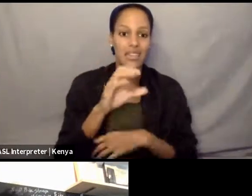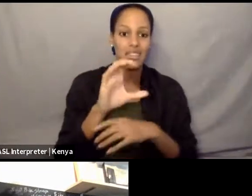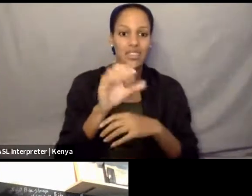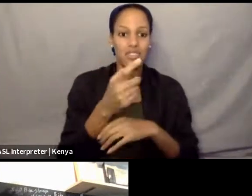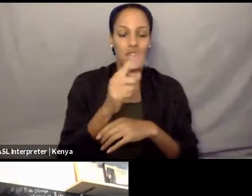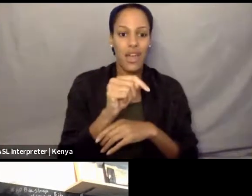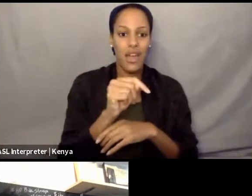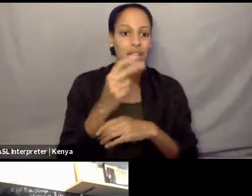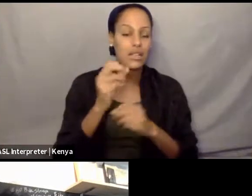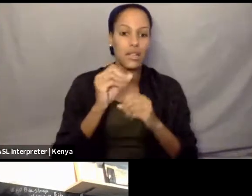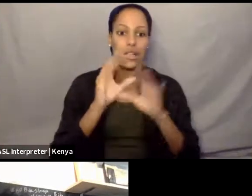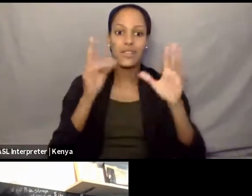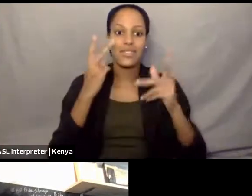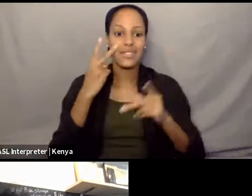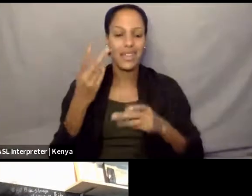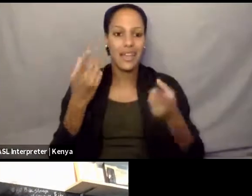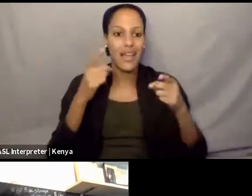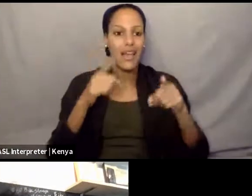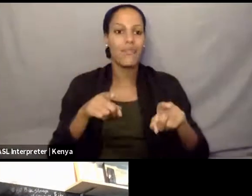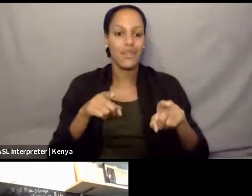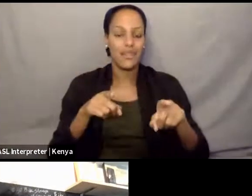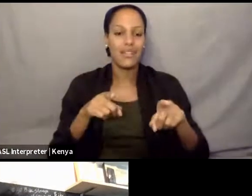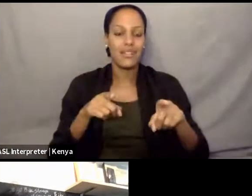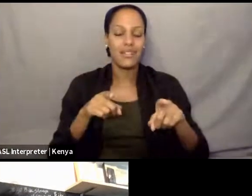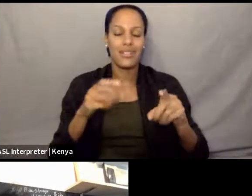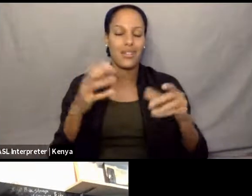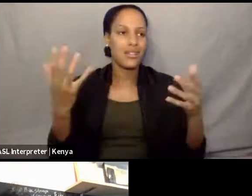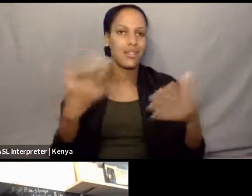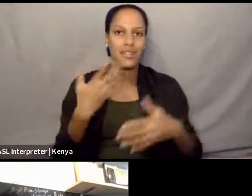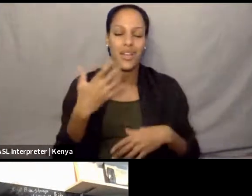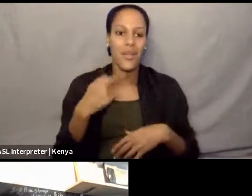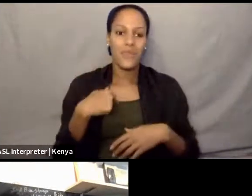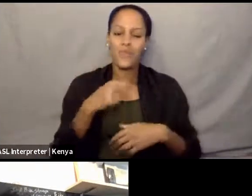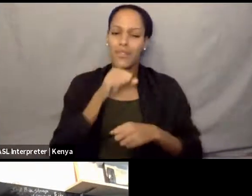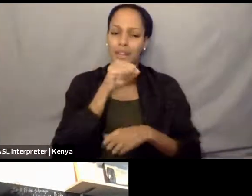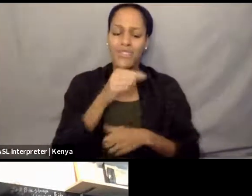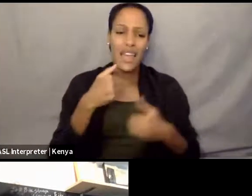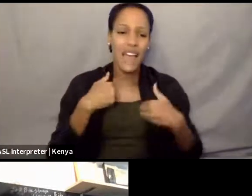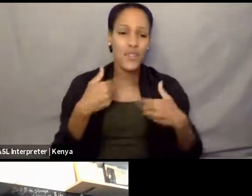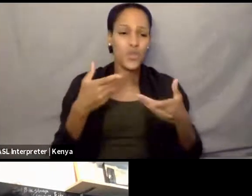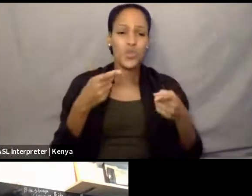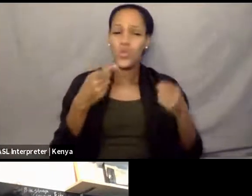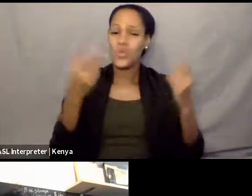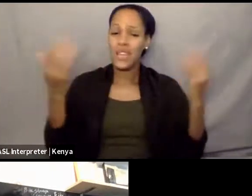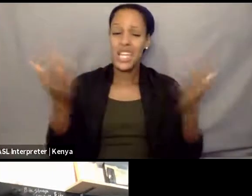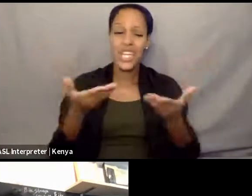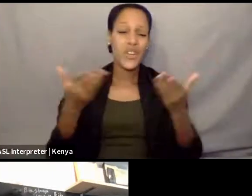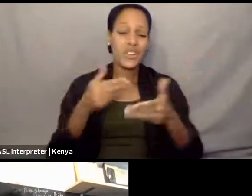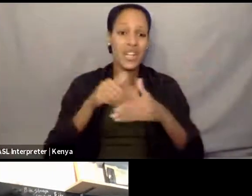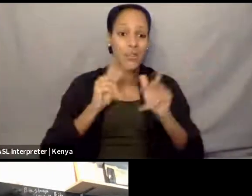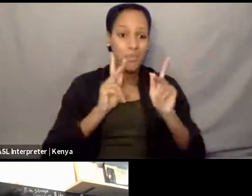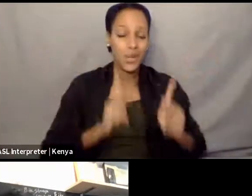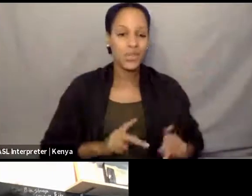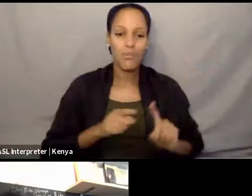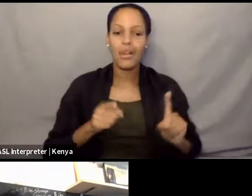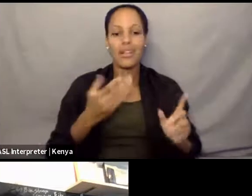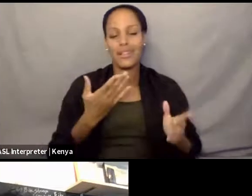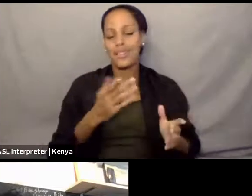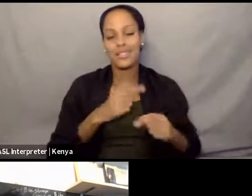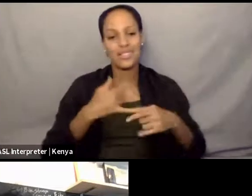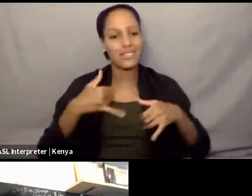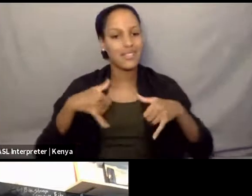And so we would love to have you here in person, but it's a real